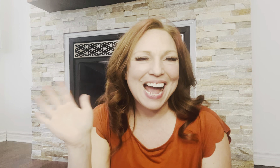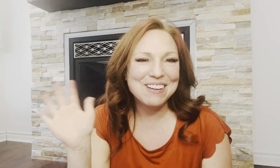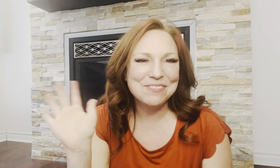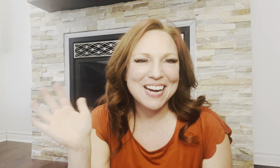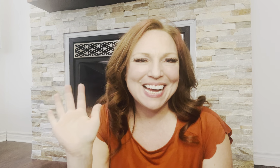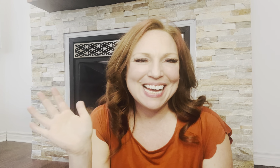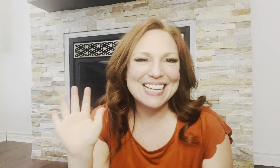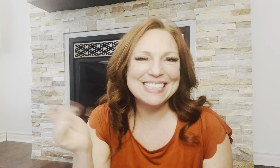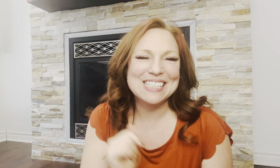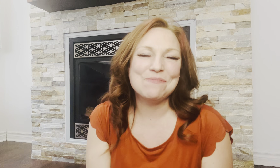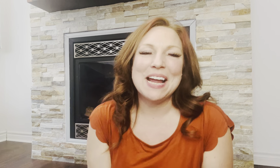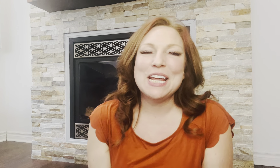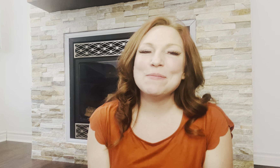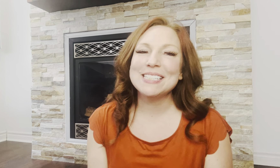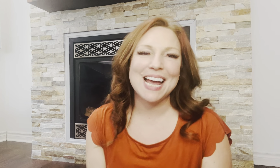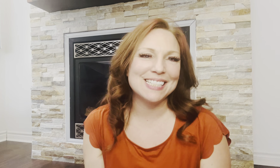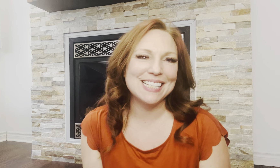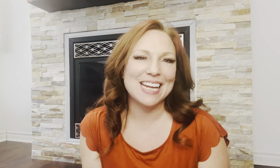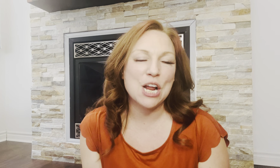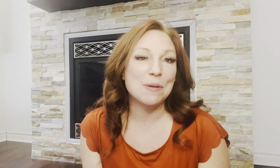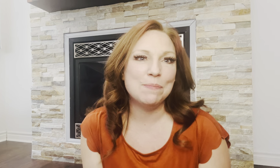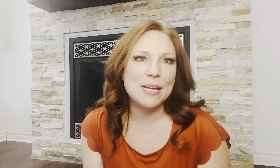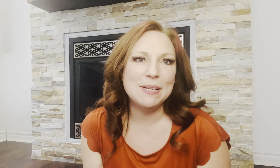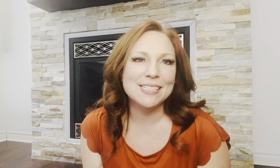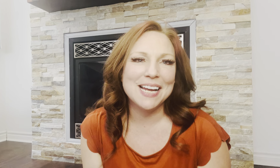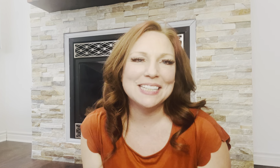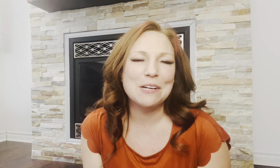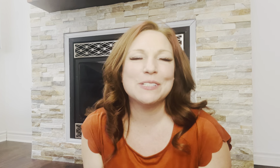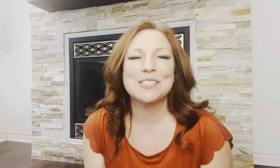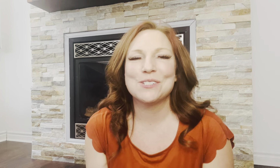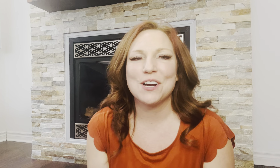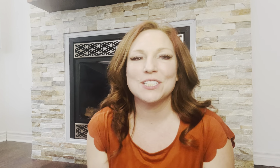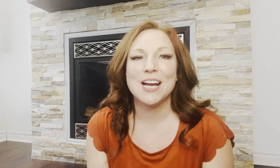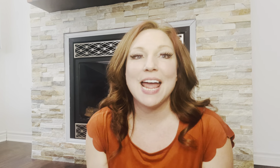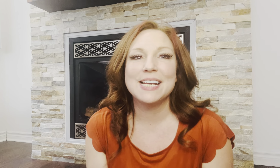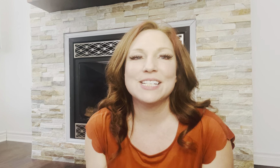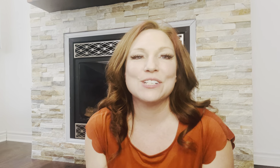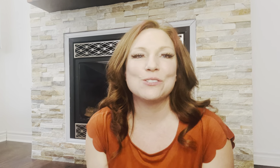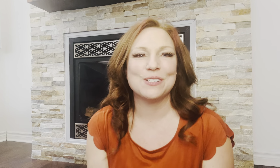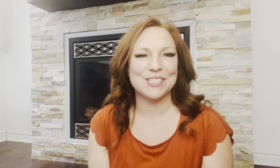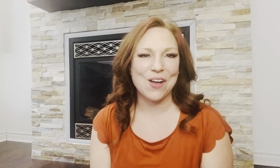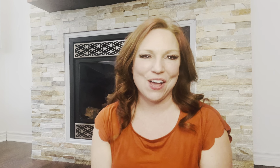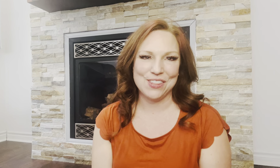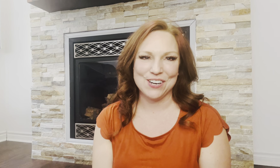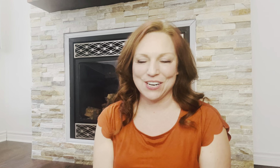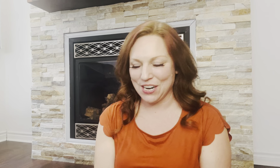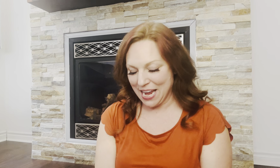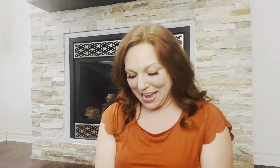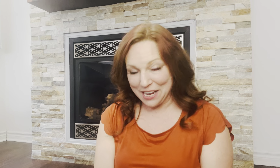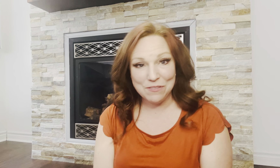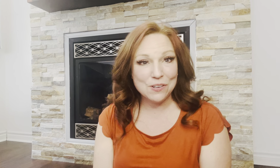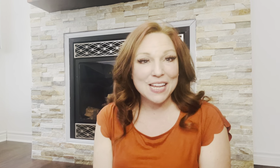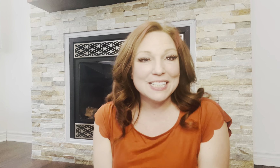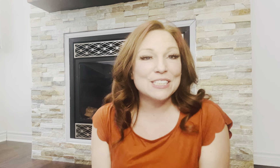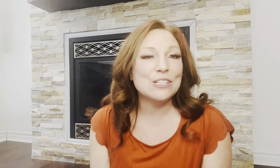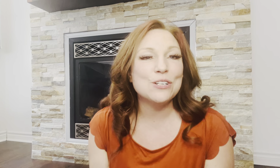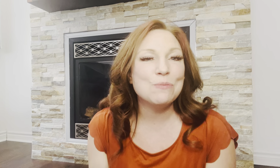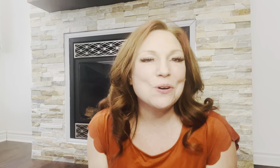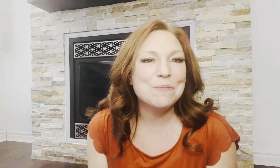Hi friends, my name is Ashlea and I'm a baby sign language instructor and children's author. If you'd like to learn more, be